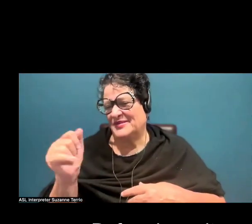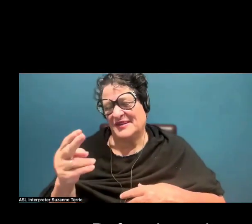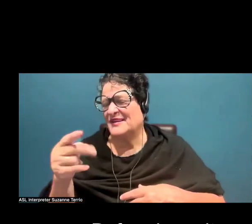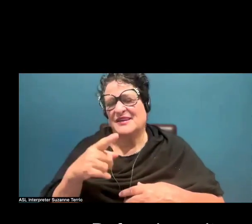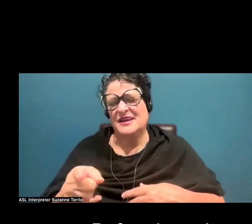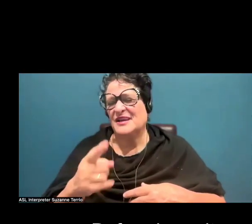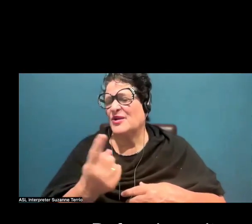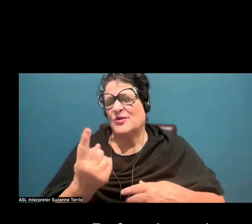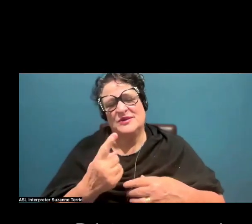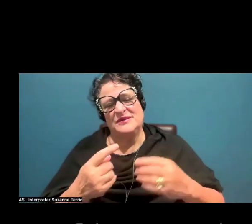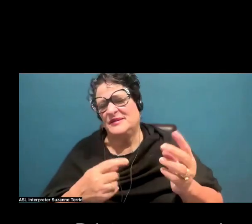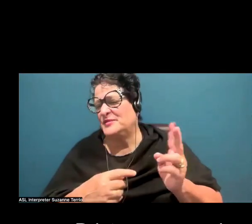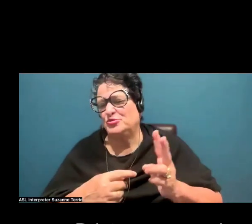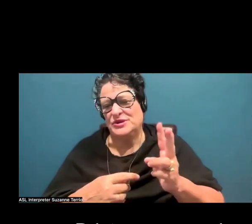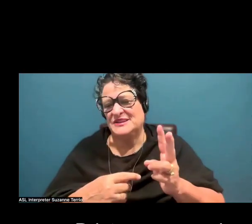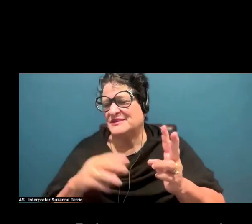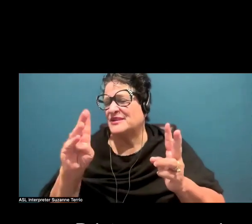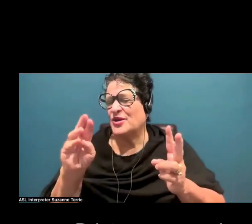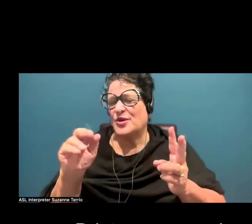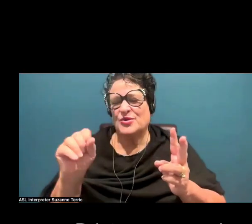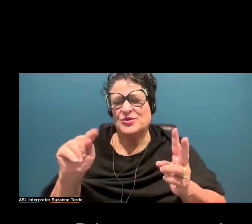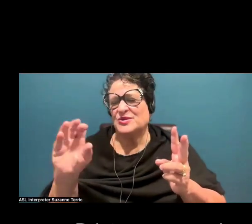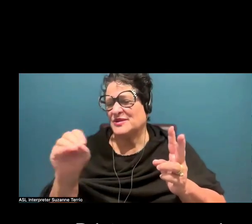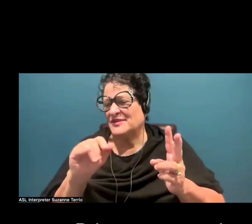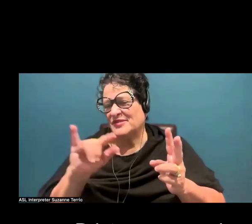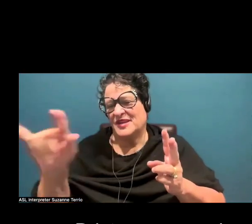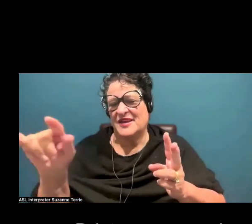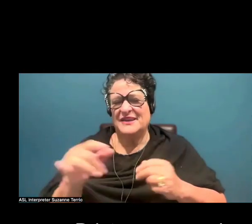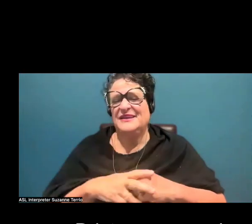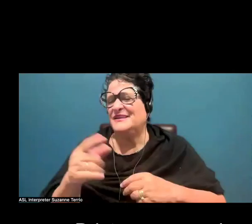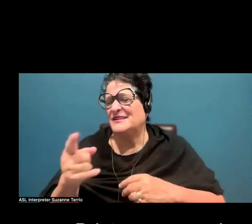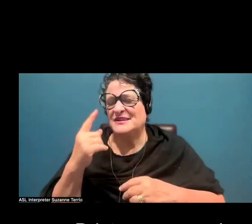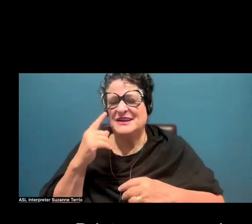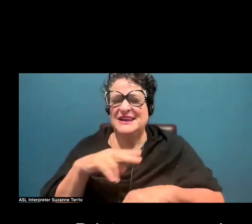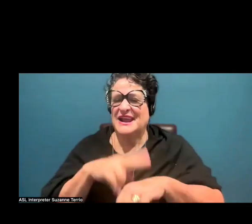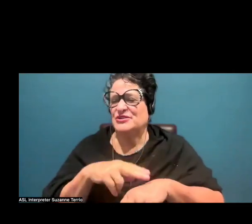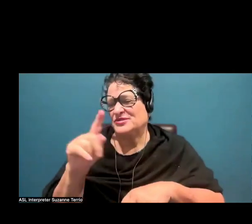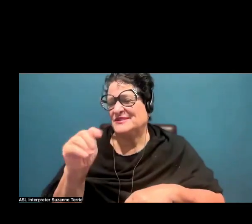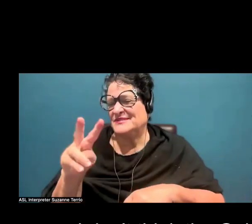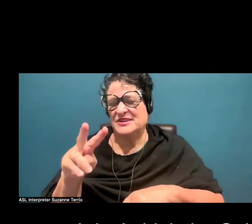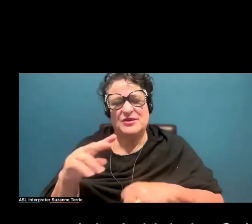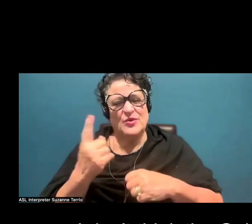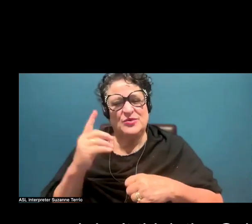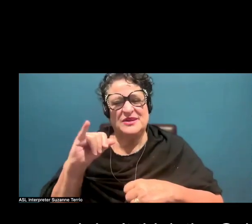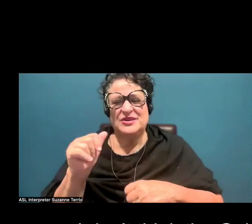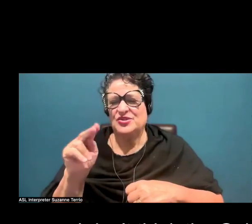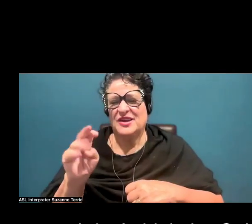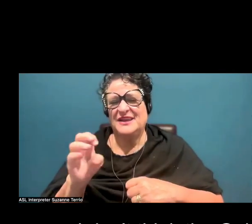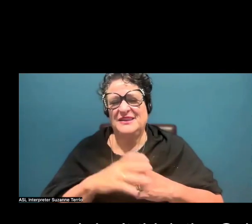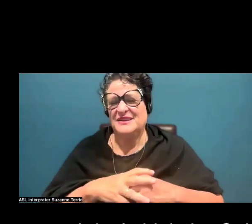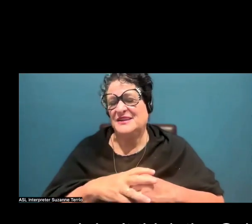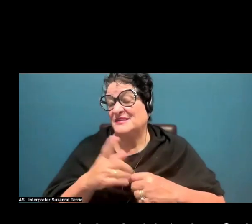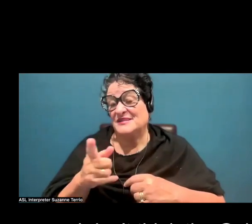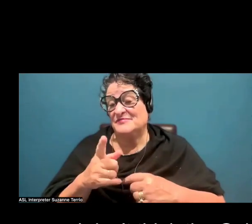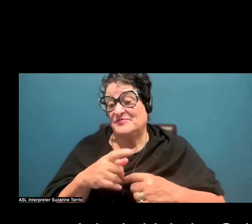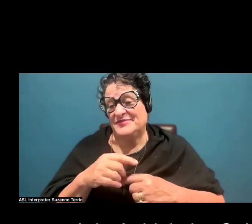and LA, only the Bristows appearing on national TV, only Jane that anyone was talking about. I don't think the Gales would ever admit to